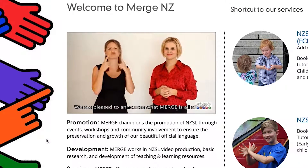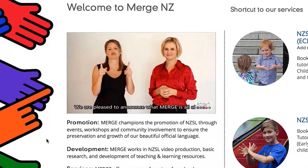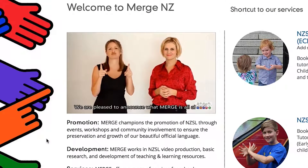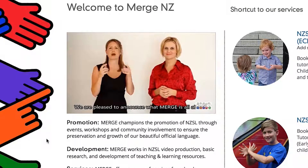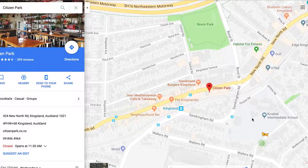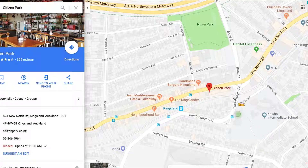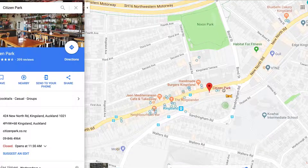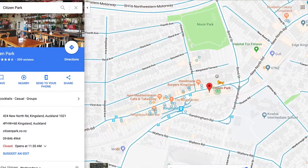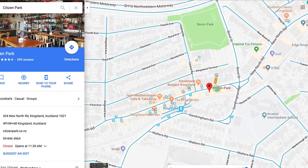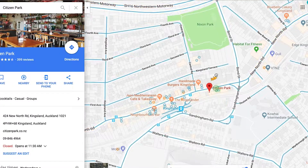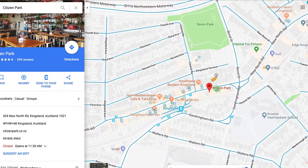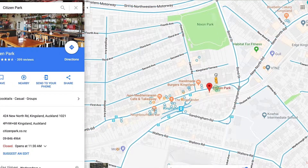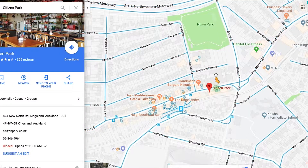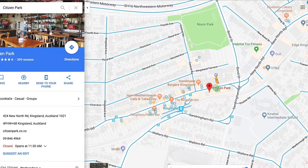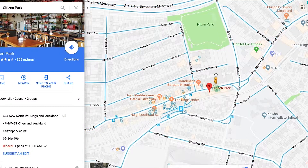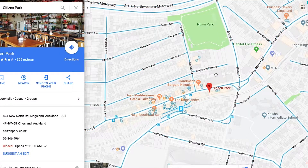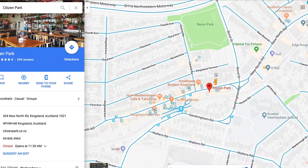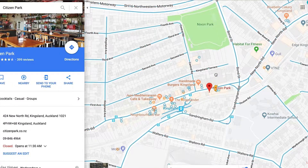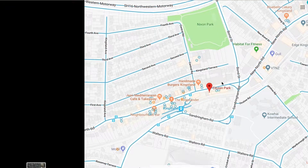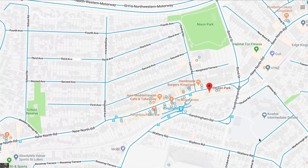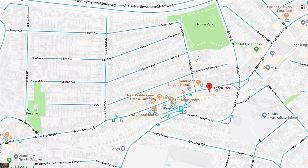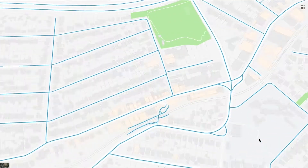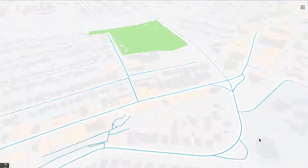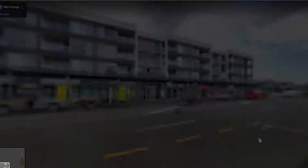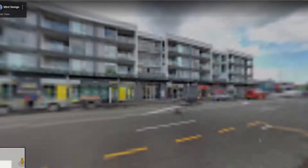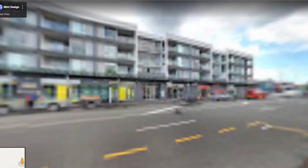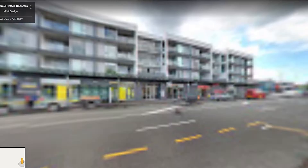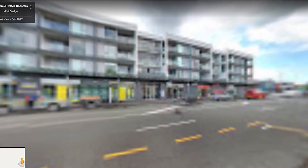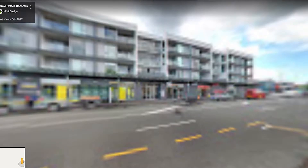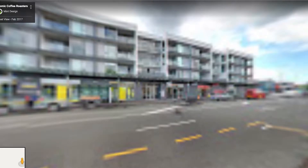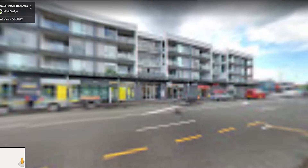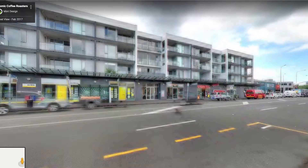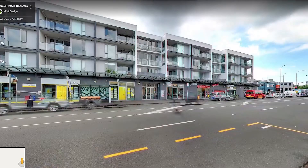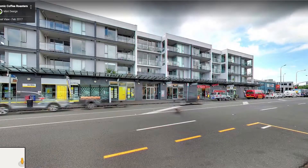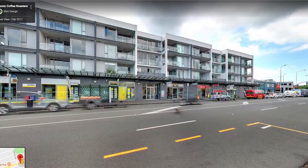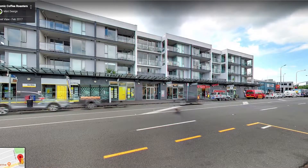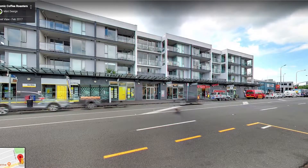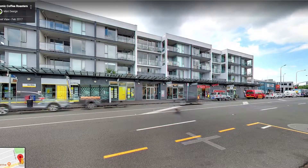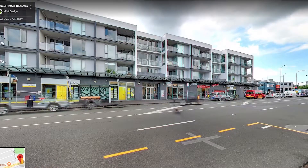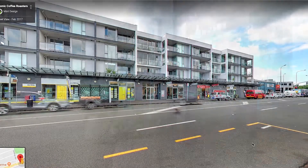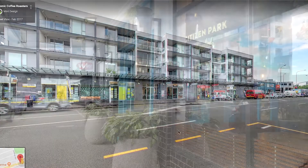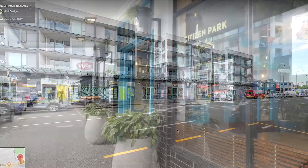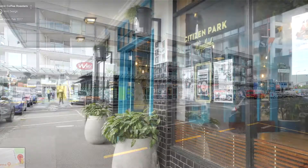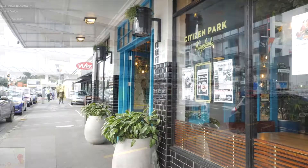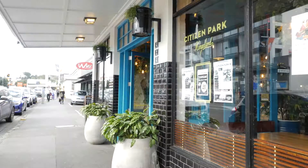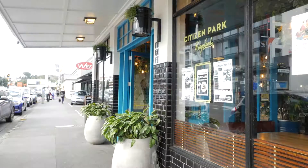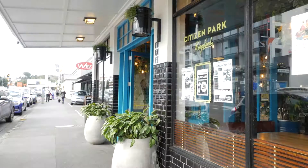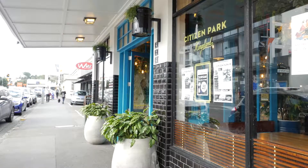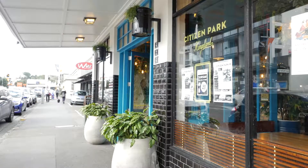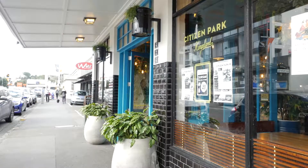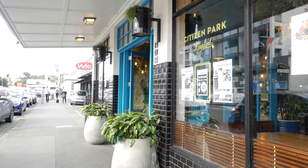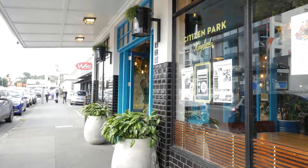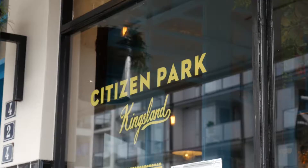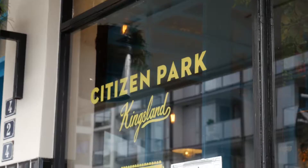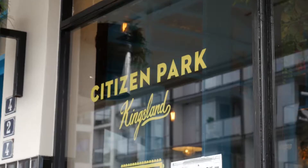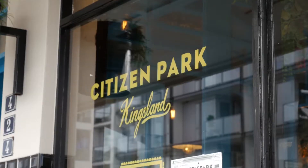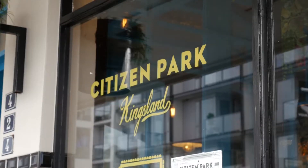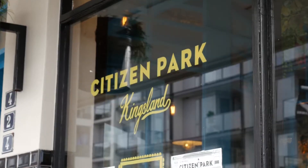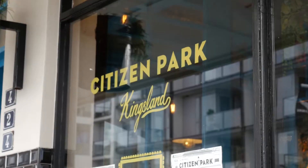others? And how would this affect the way that we interacted? I was struck by what an elegant and beautiful language